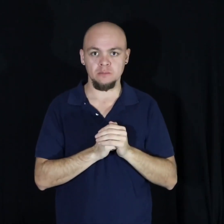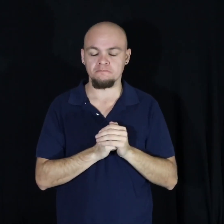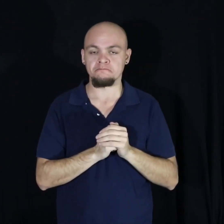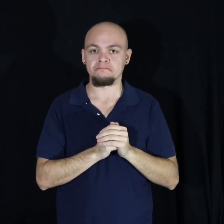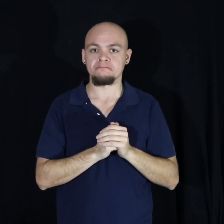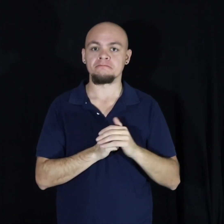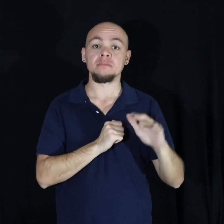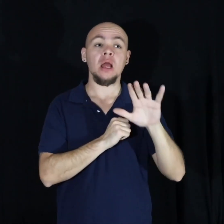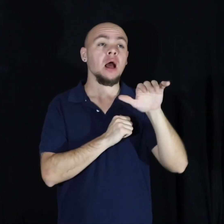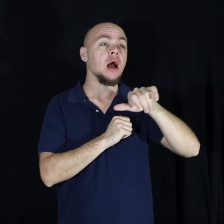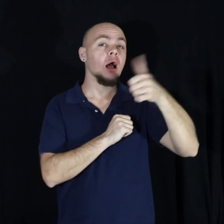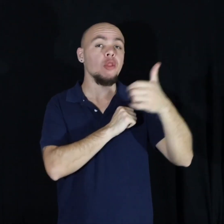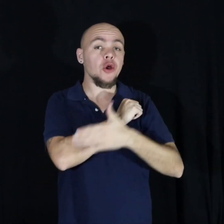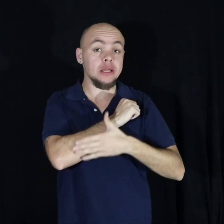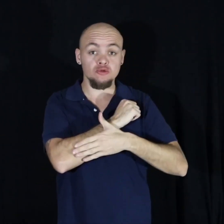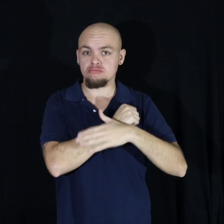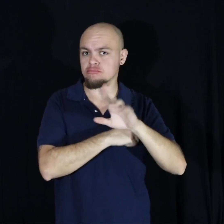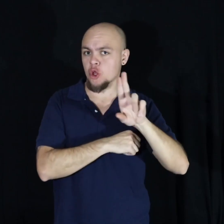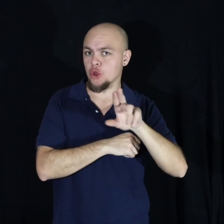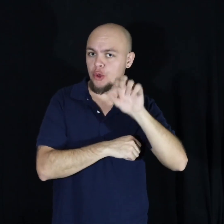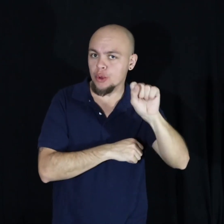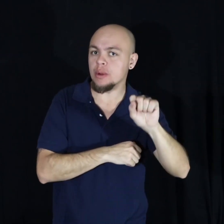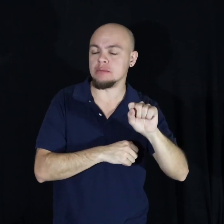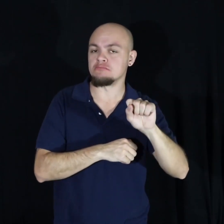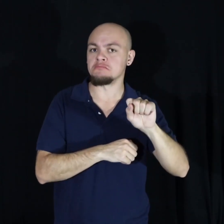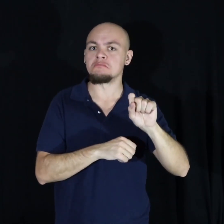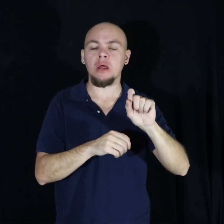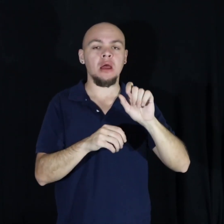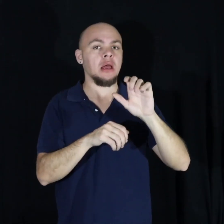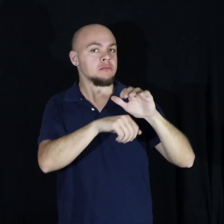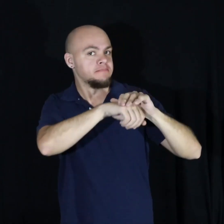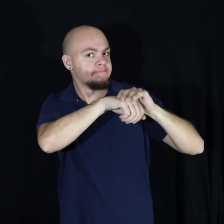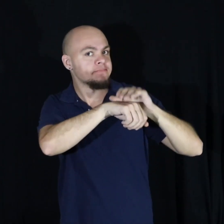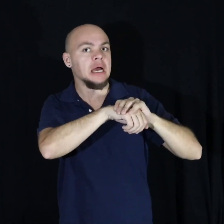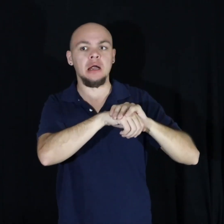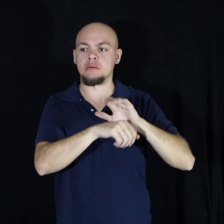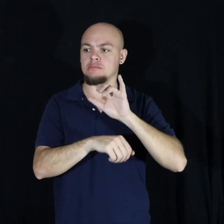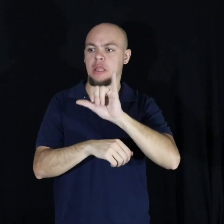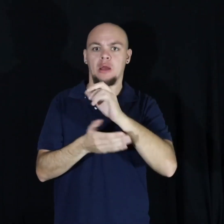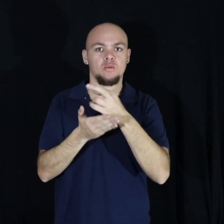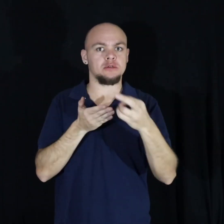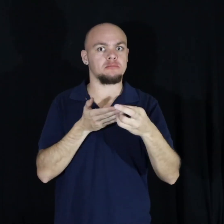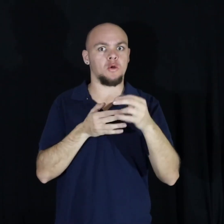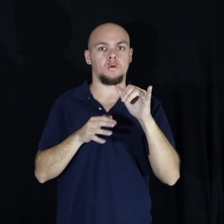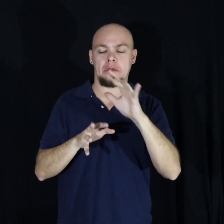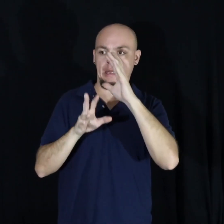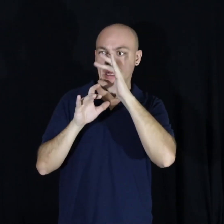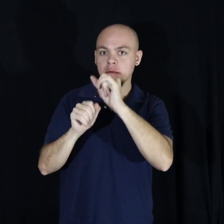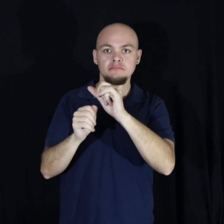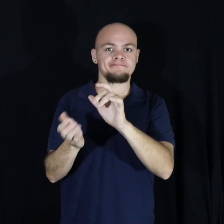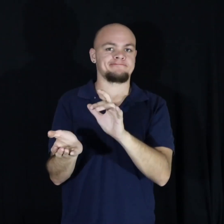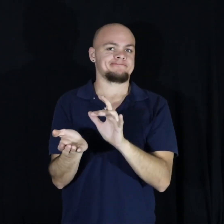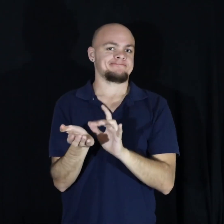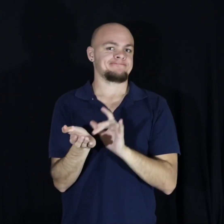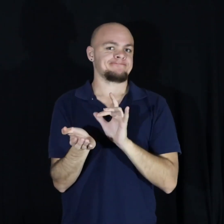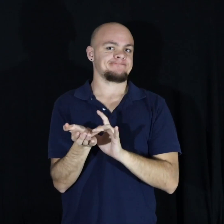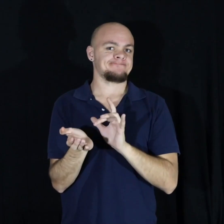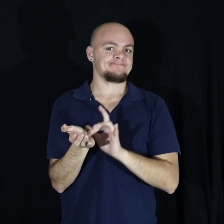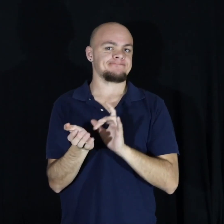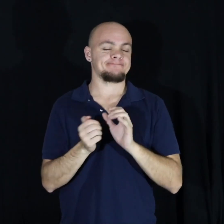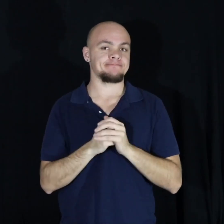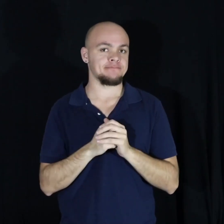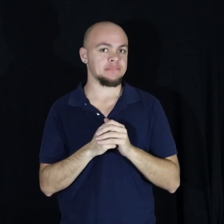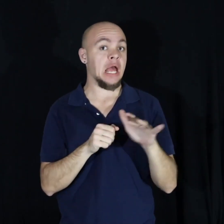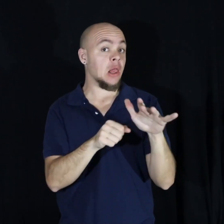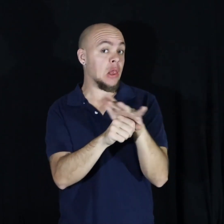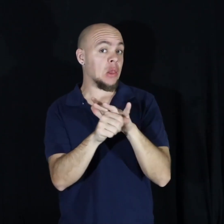Foreign countries like the US and Britain are attracted to their resources, thus taking advantage of them. Locals